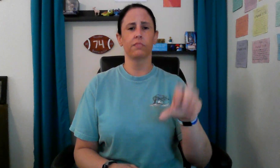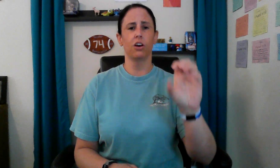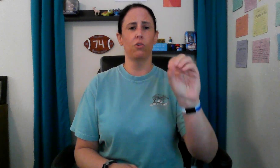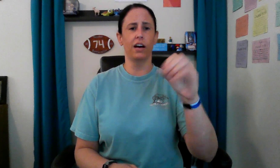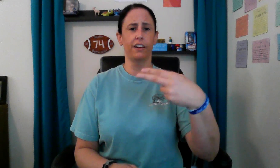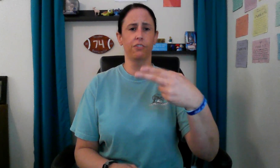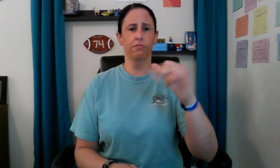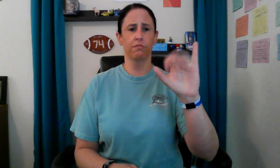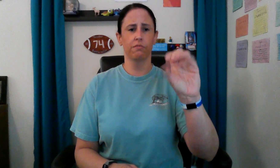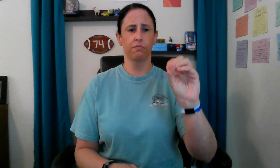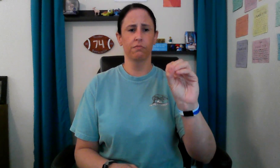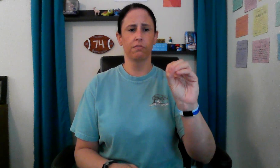Ohio,